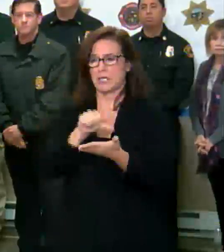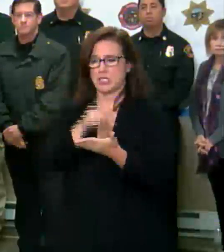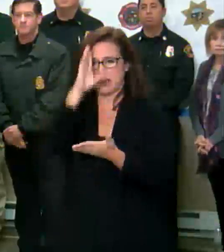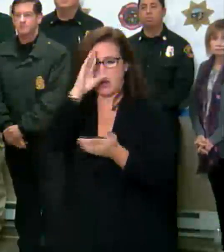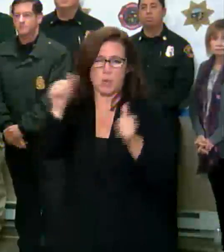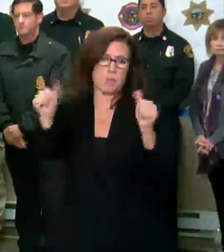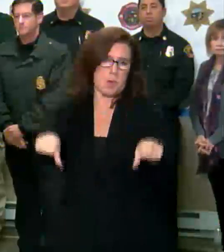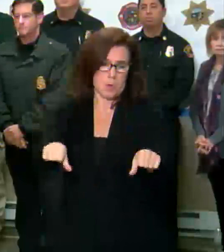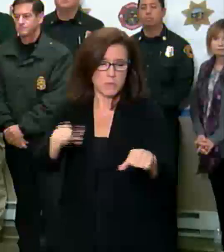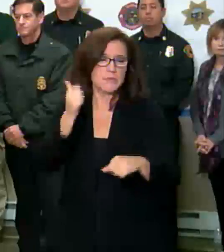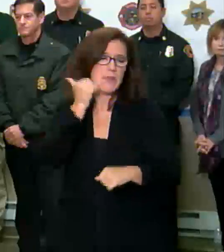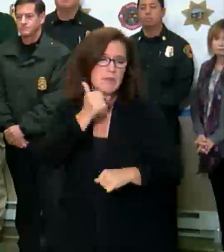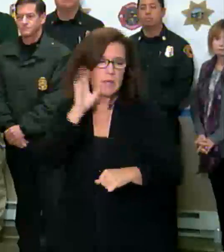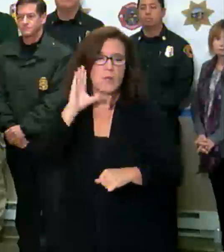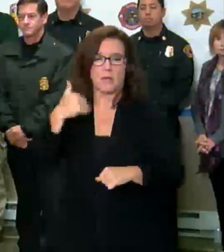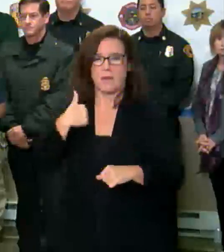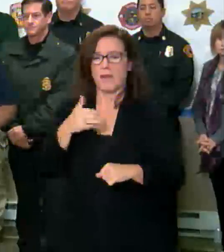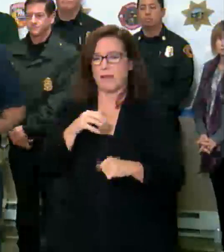fire. Thank you again.